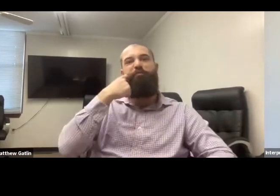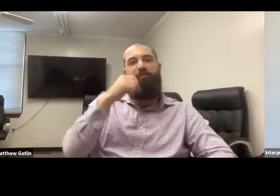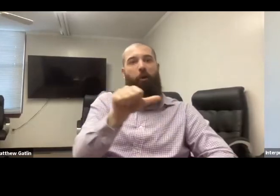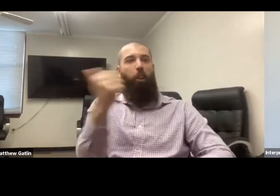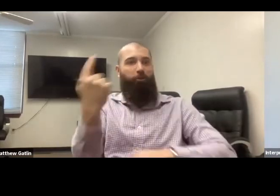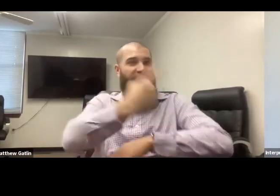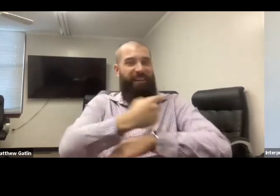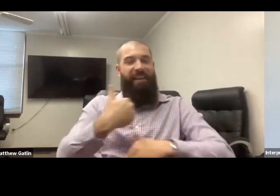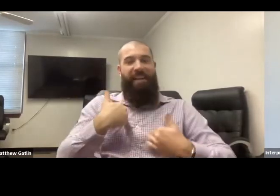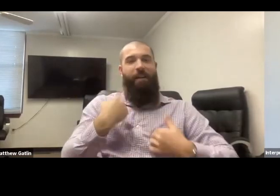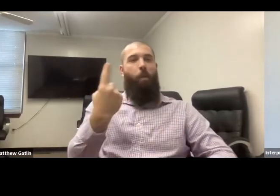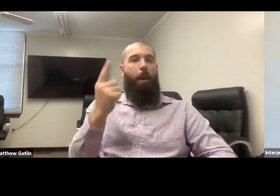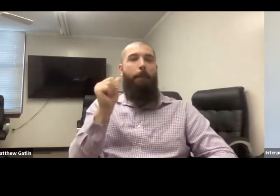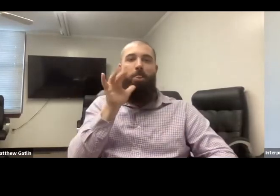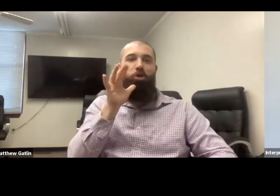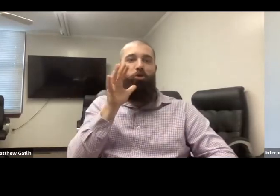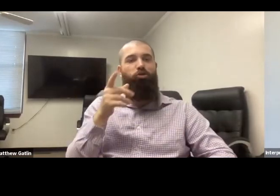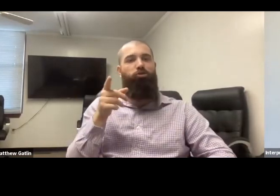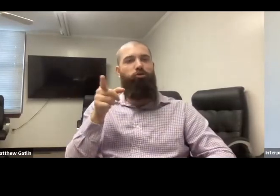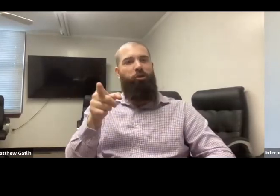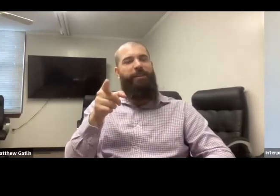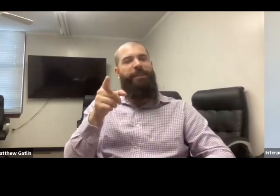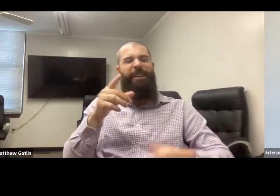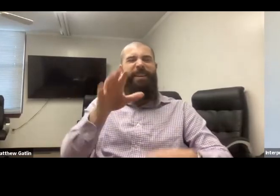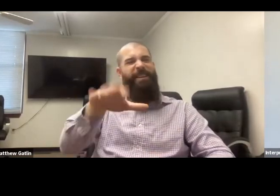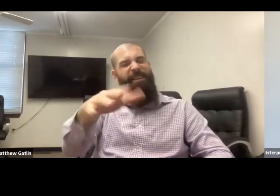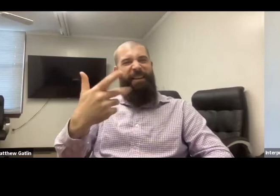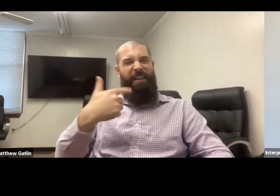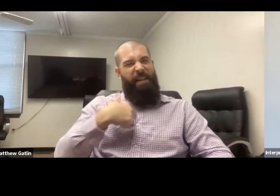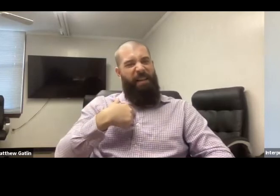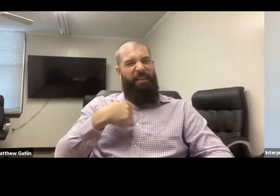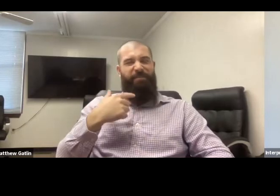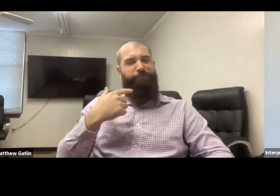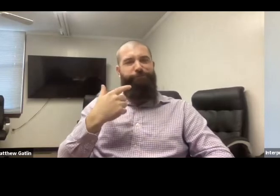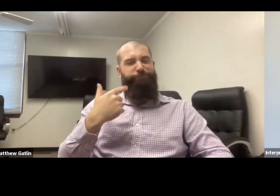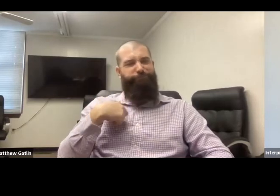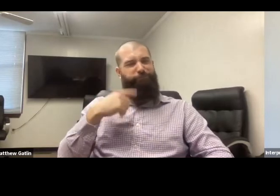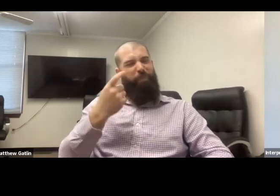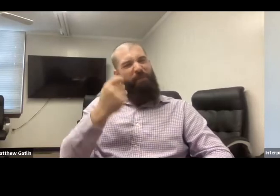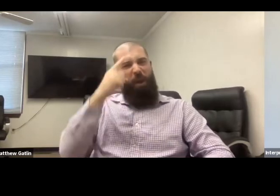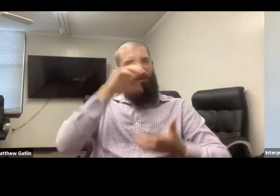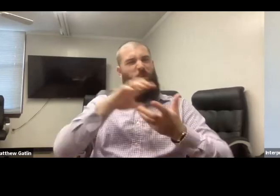Another example would be, like the other day, one of the mothers,